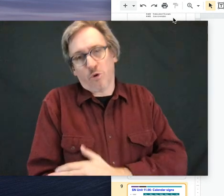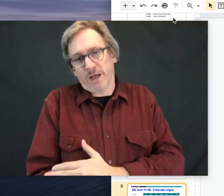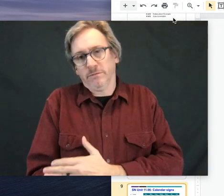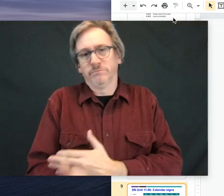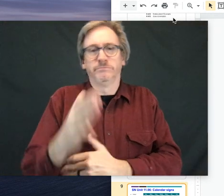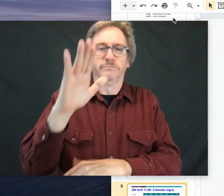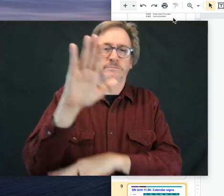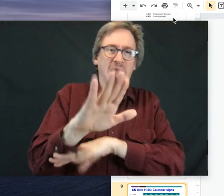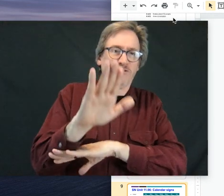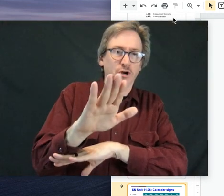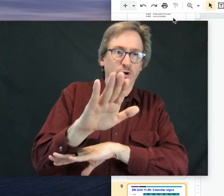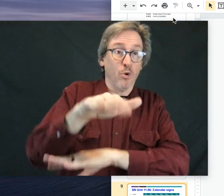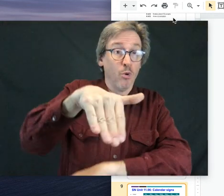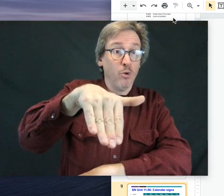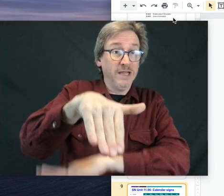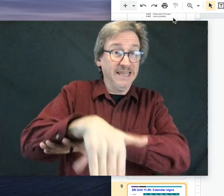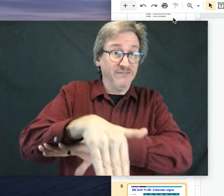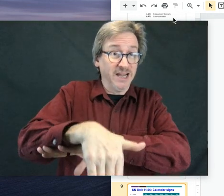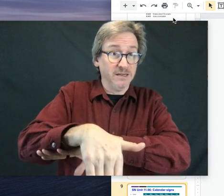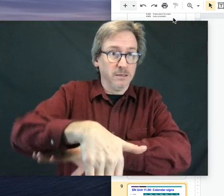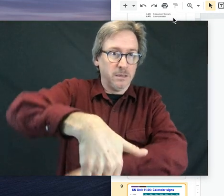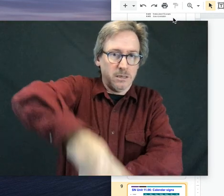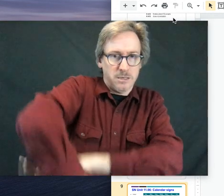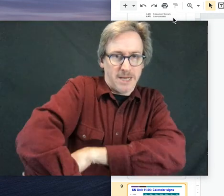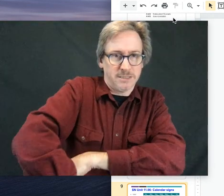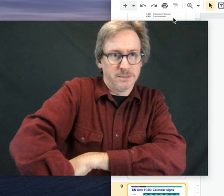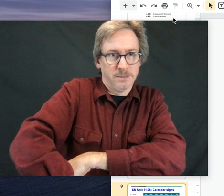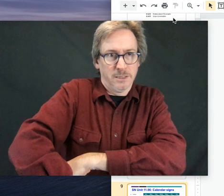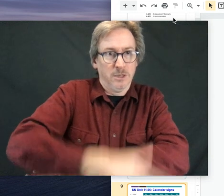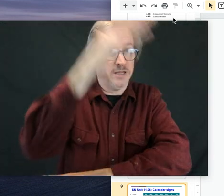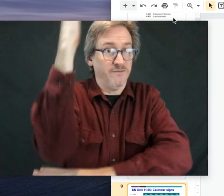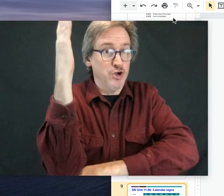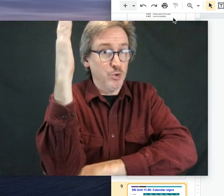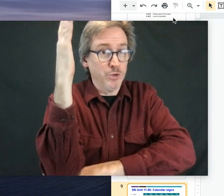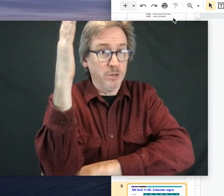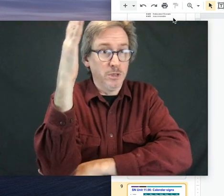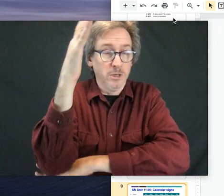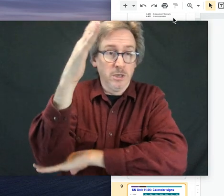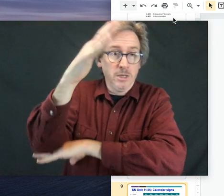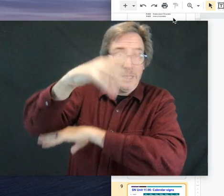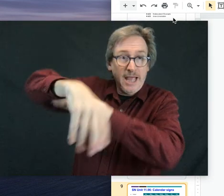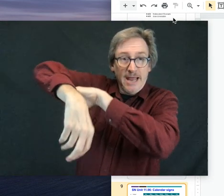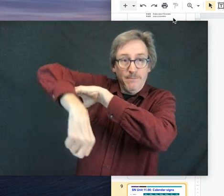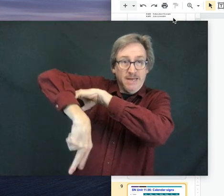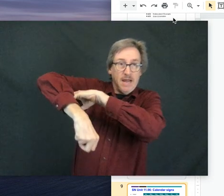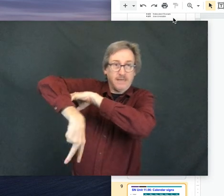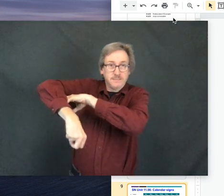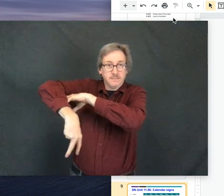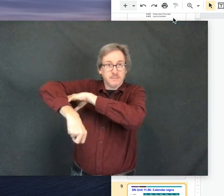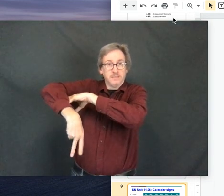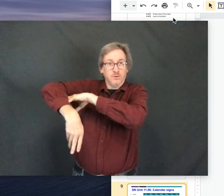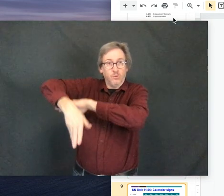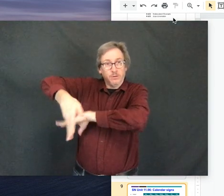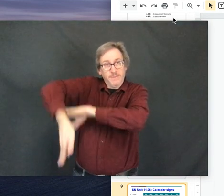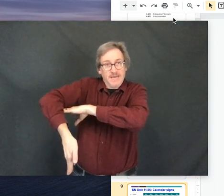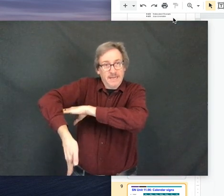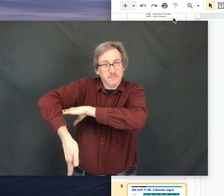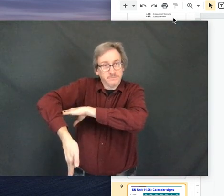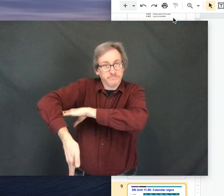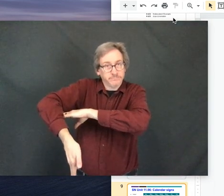So morning, afternoon, evening, night. You can have noon and midnight